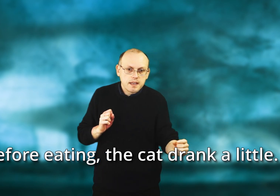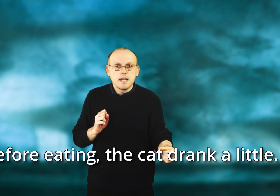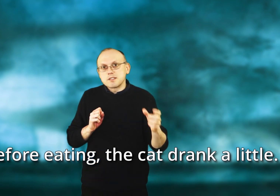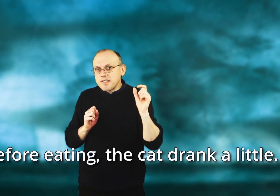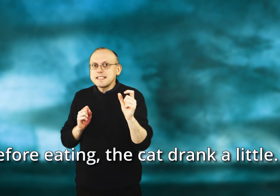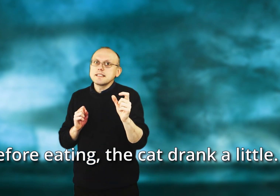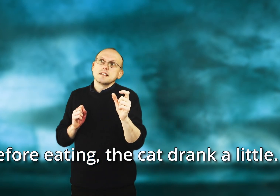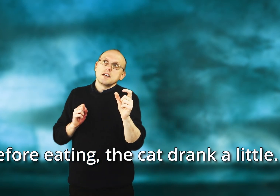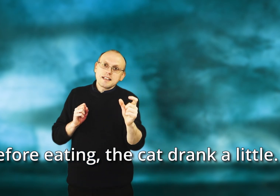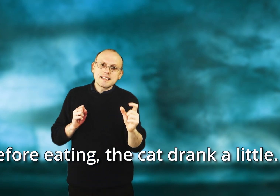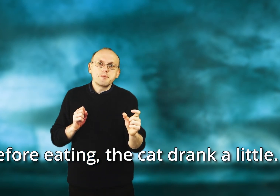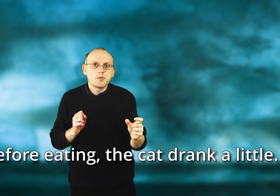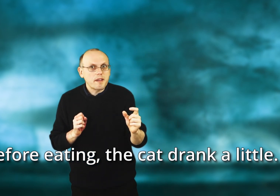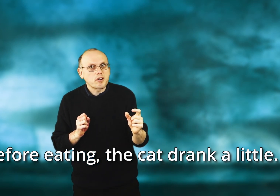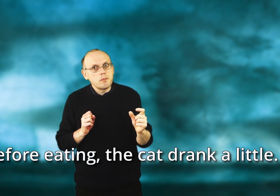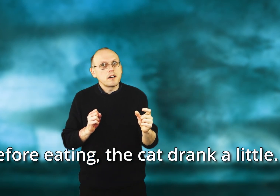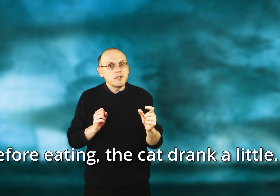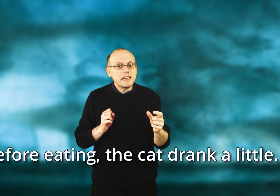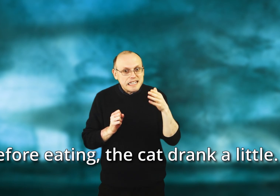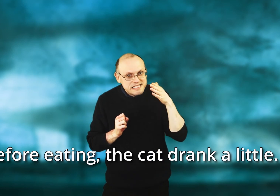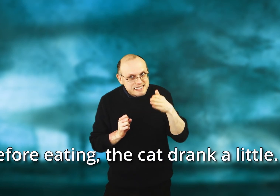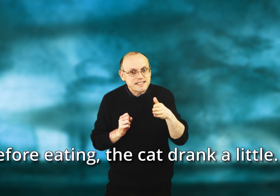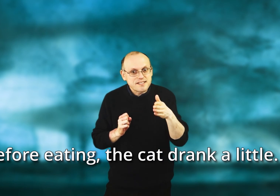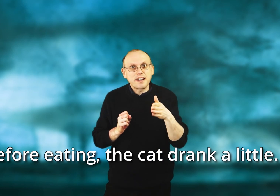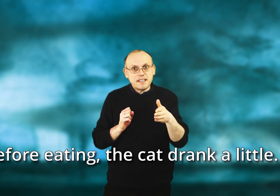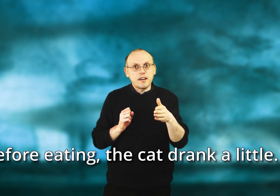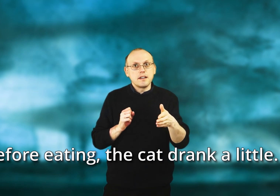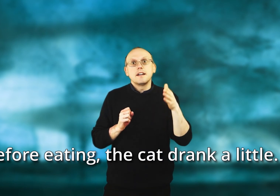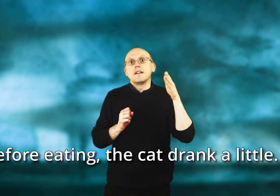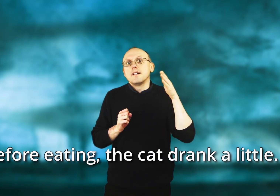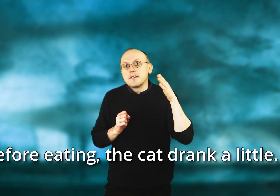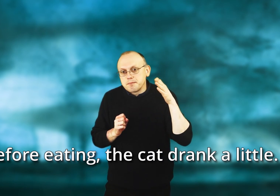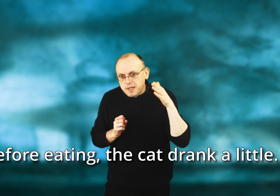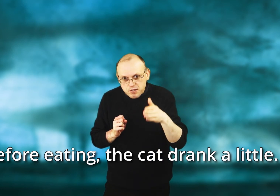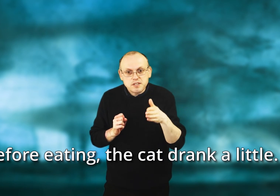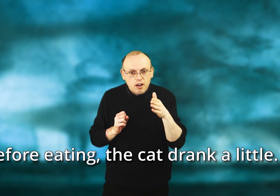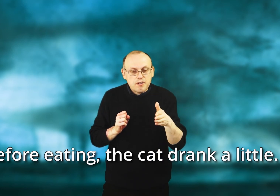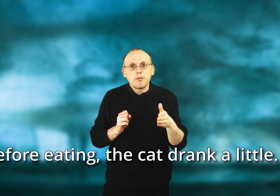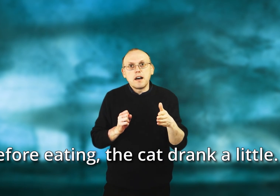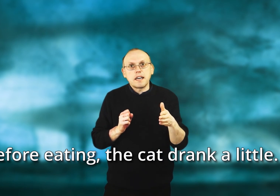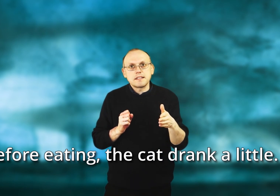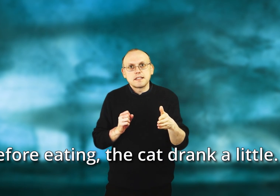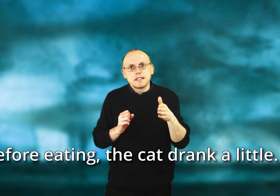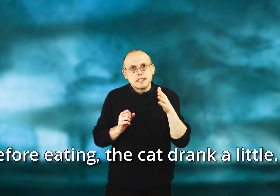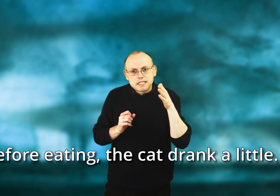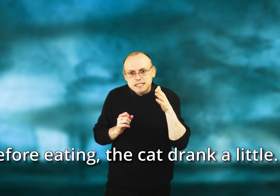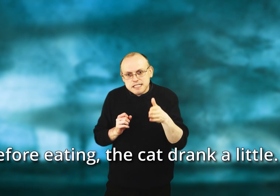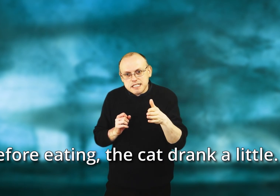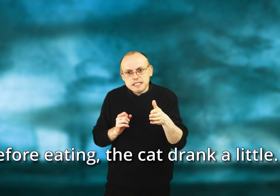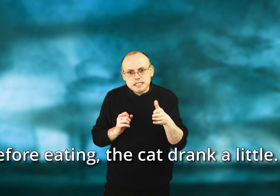So this is an example where the comma really is necessary here, because otherwise you